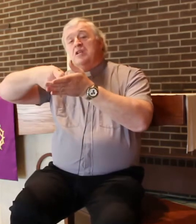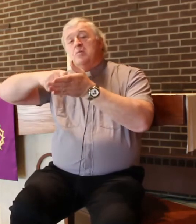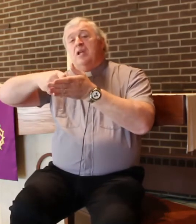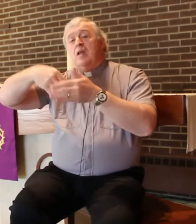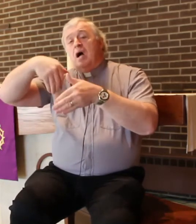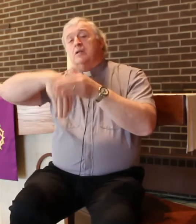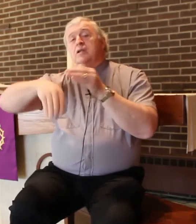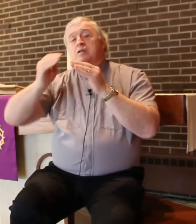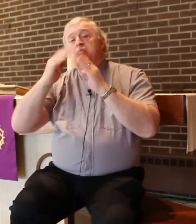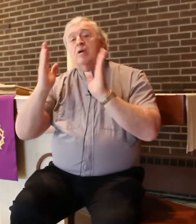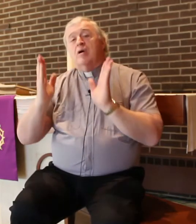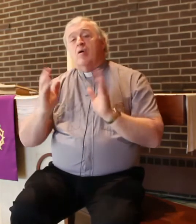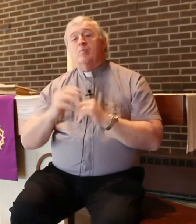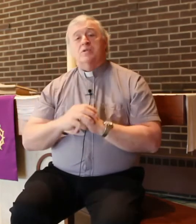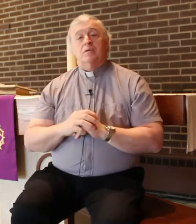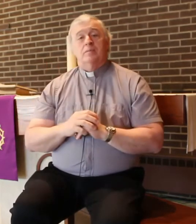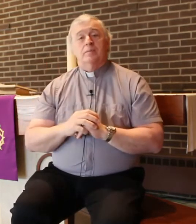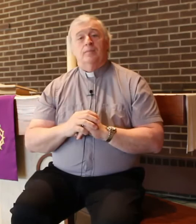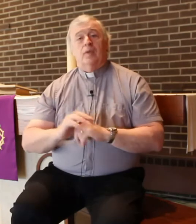to be locked into our homes.